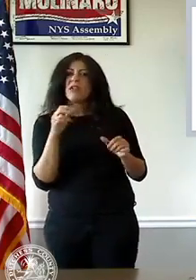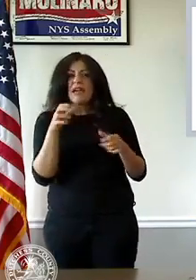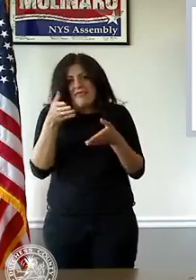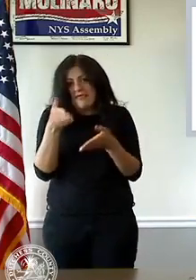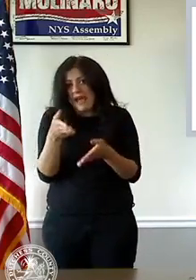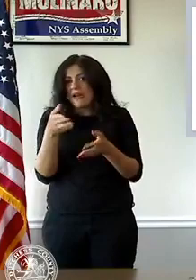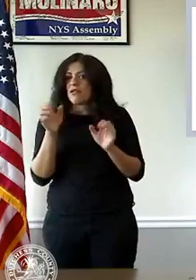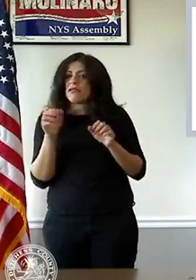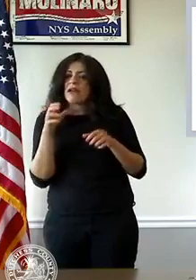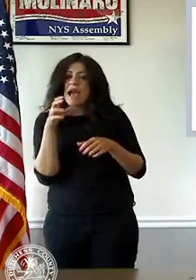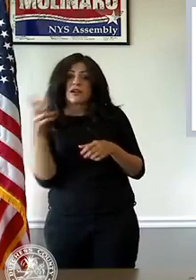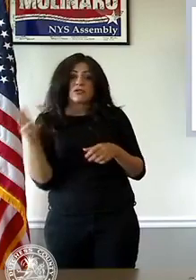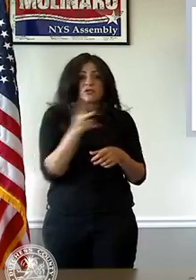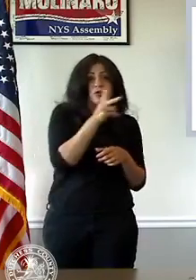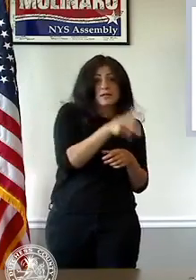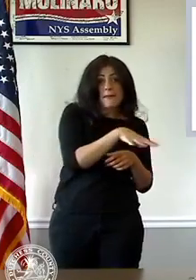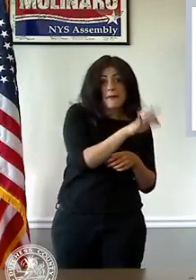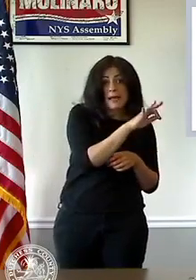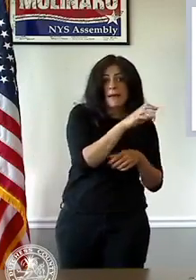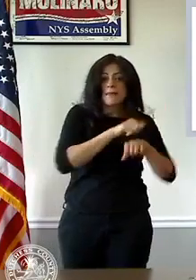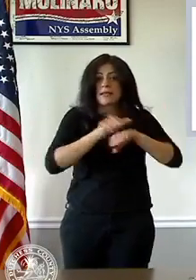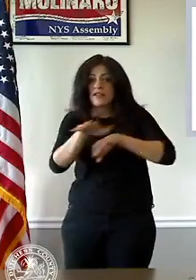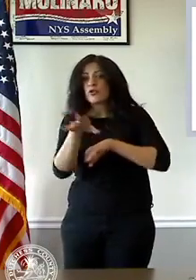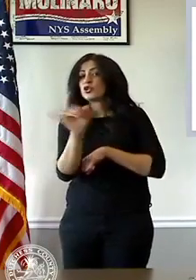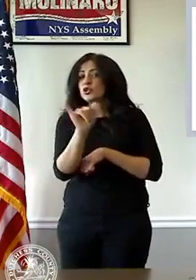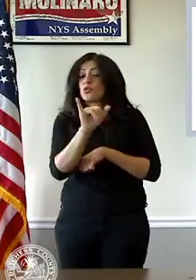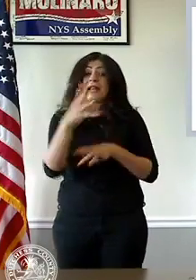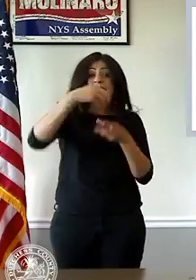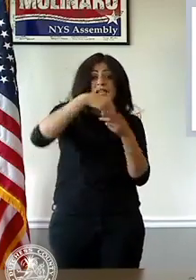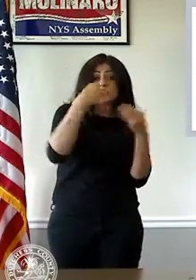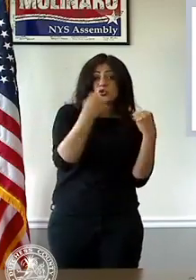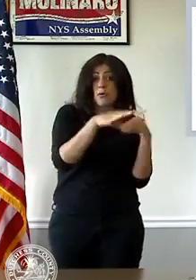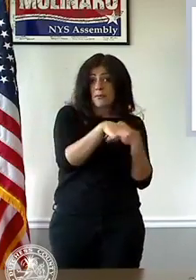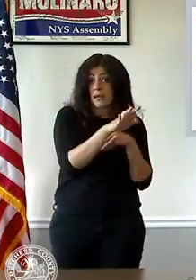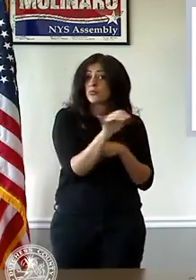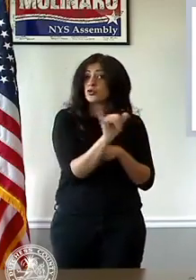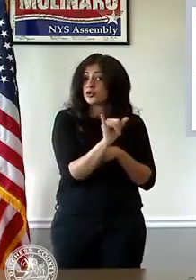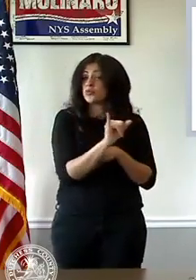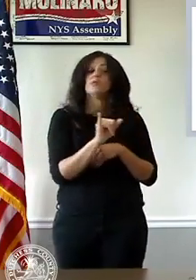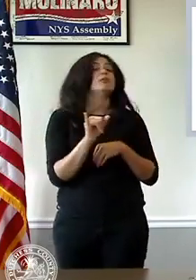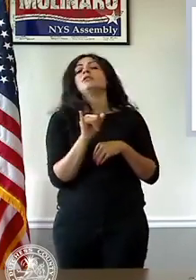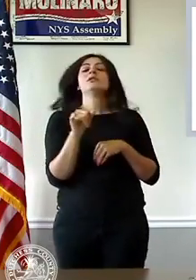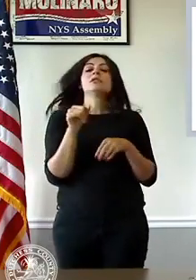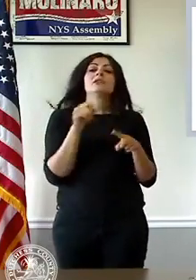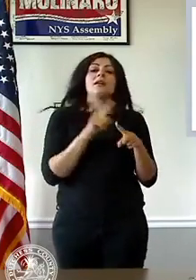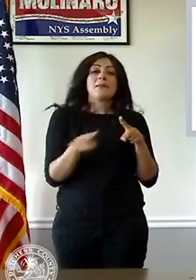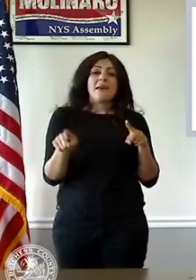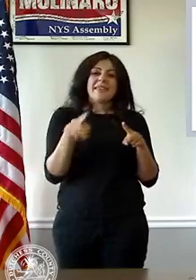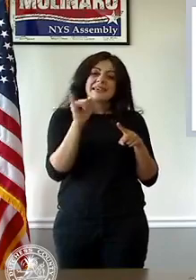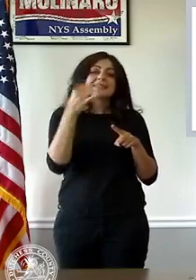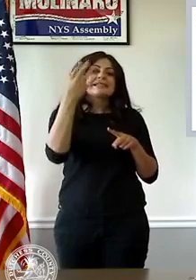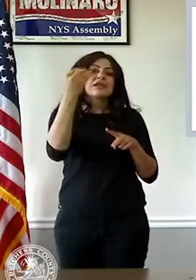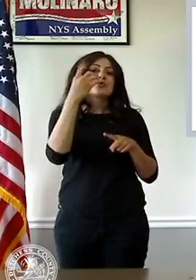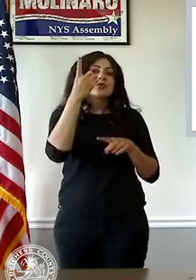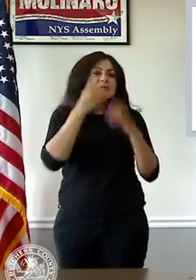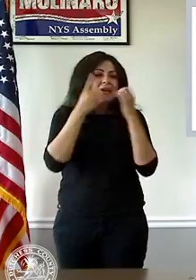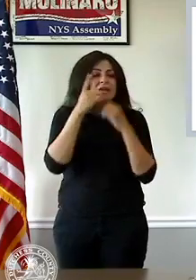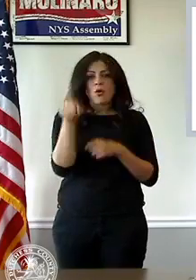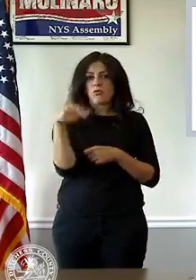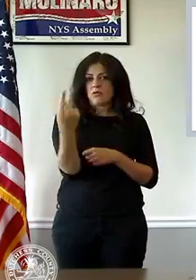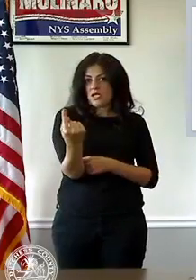delivery, and even in-store pickup. But this would be outdoor dining